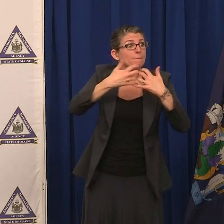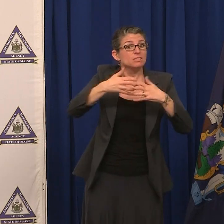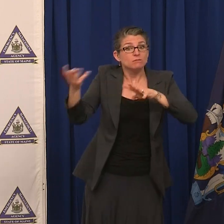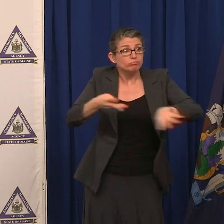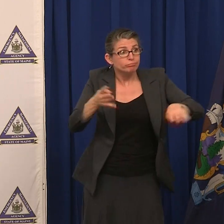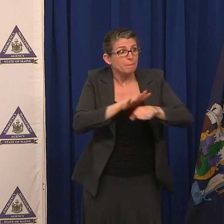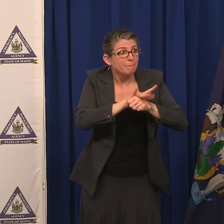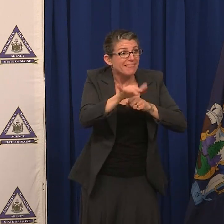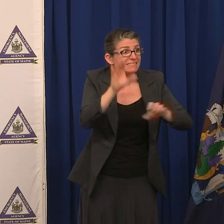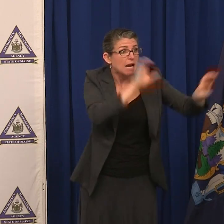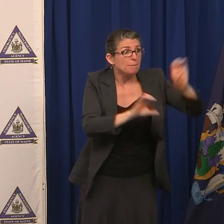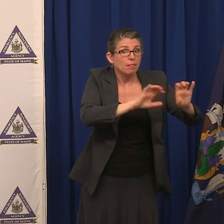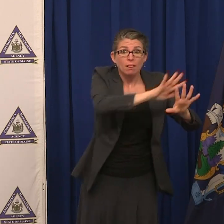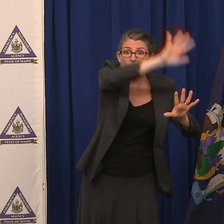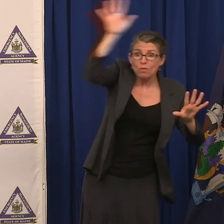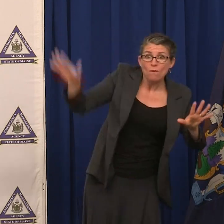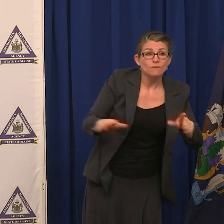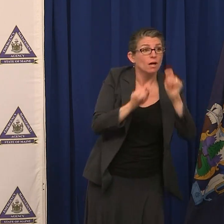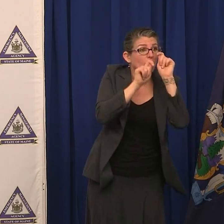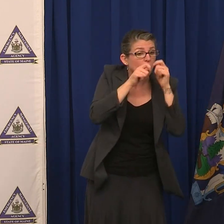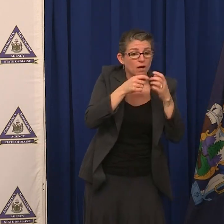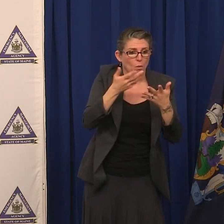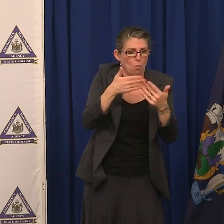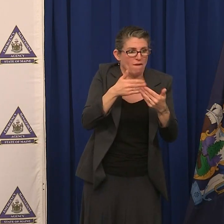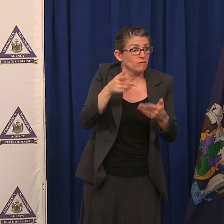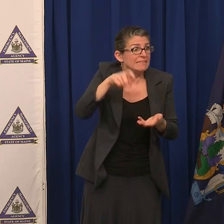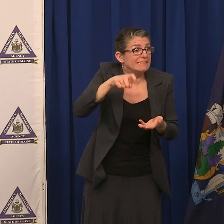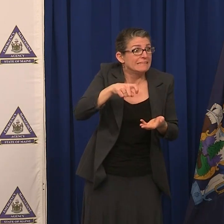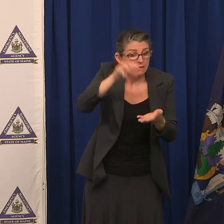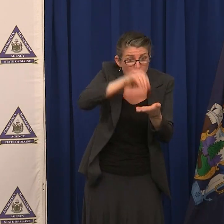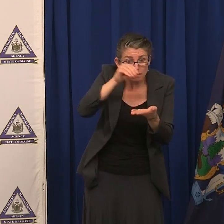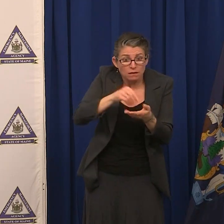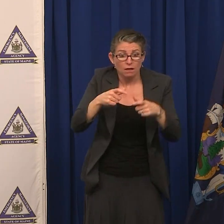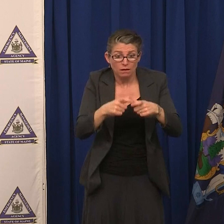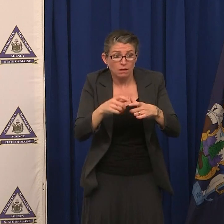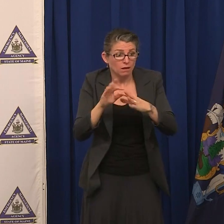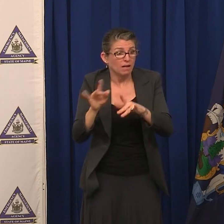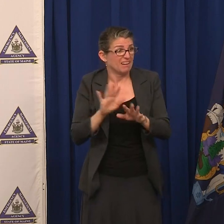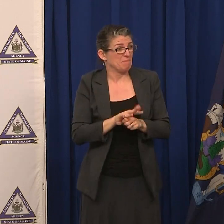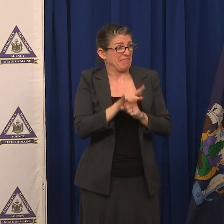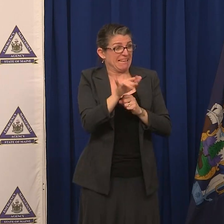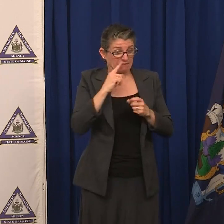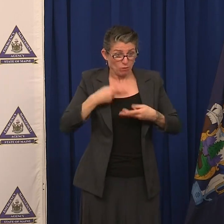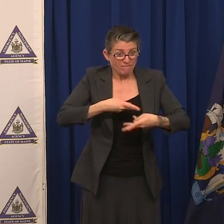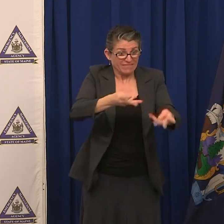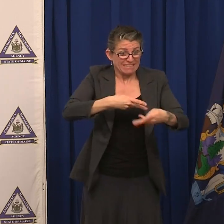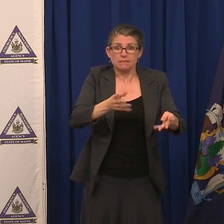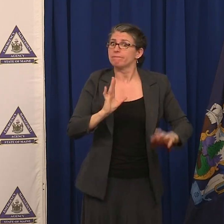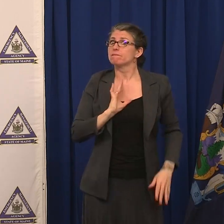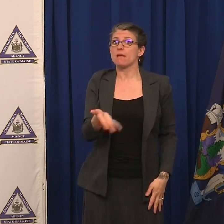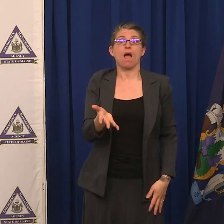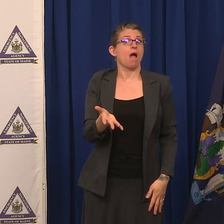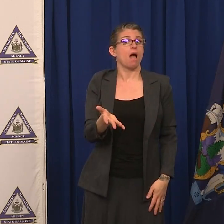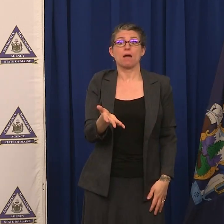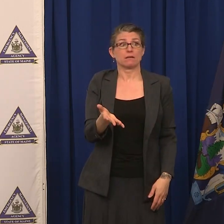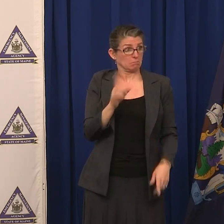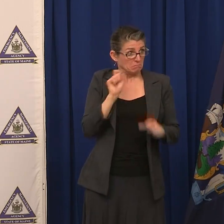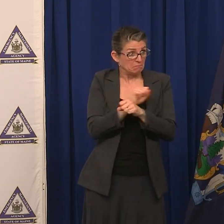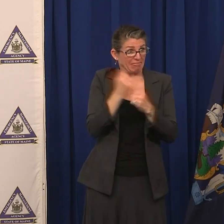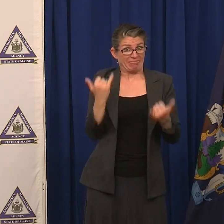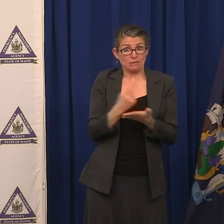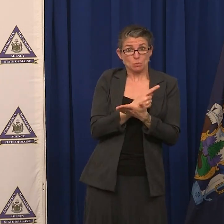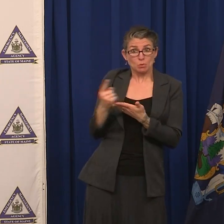a result very quickly. That's a benefit, and hopefully in the coming days, I'm very much looking forward